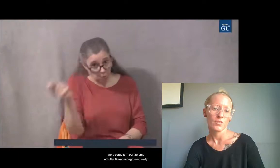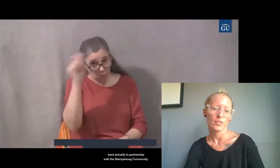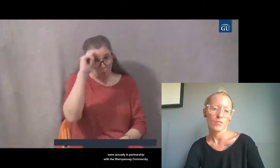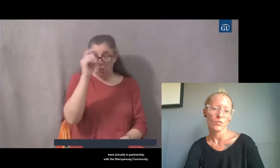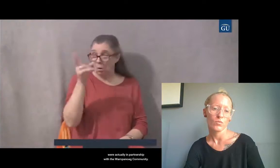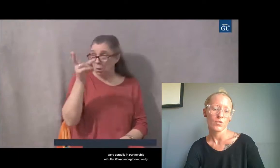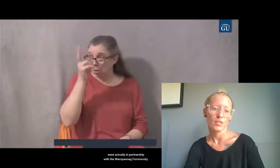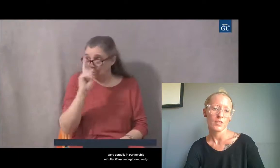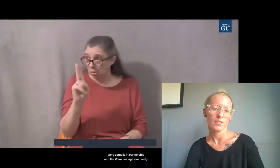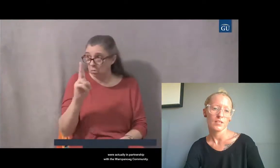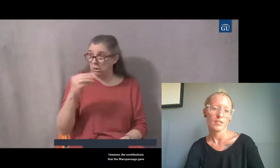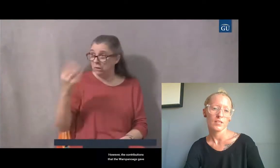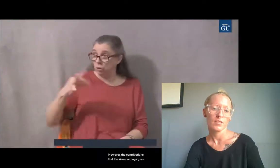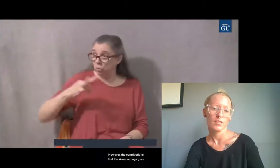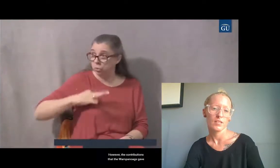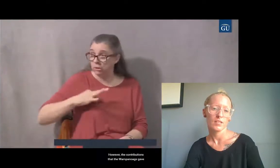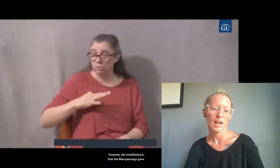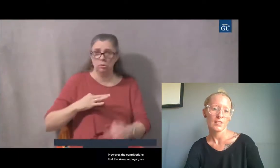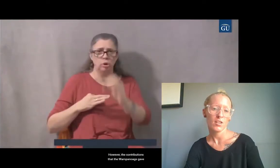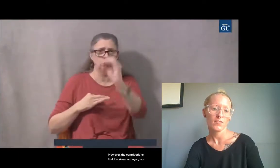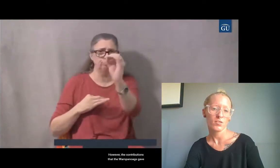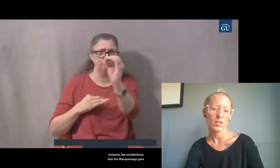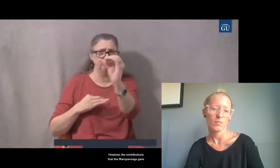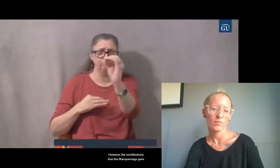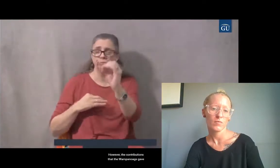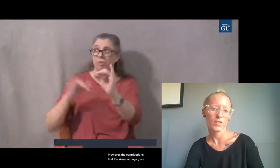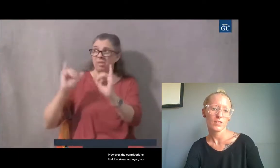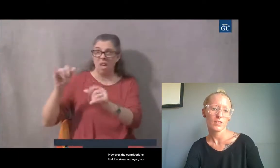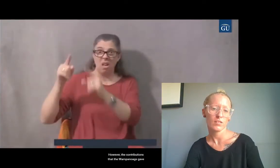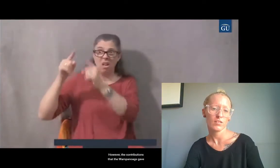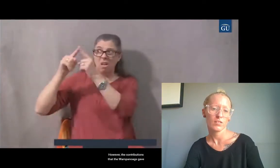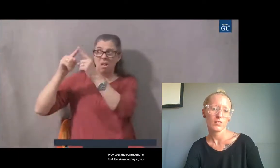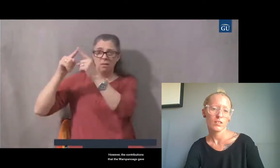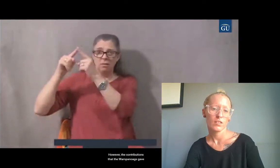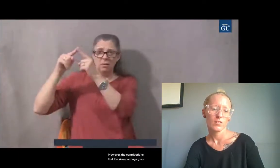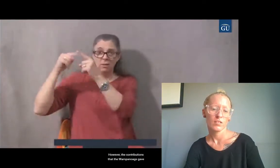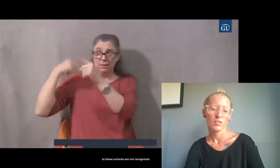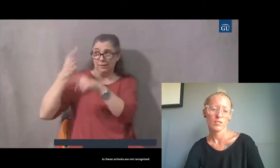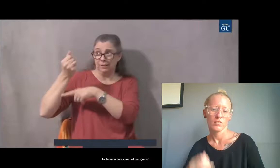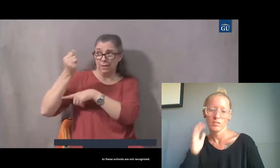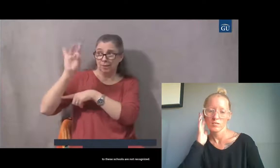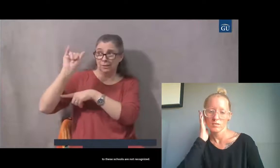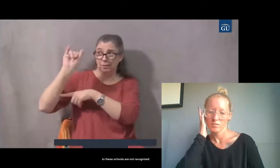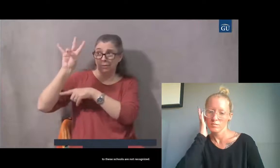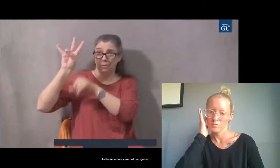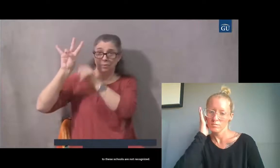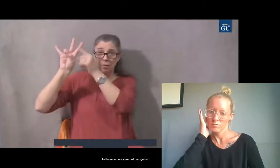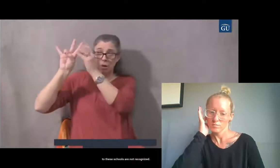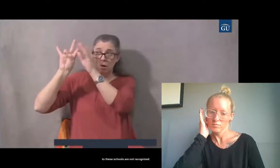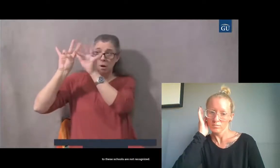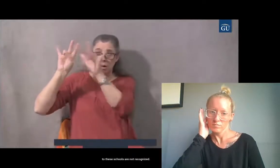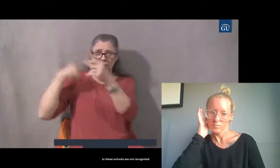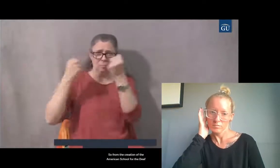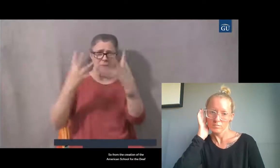entered those deaf schools, and hats off to them, very skilled.